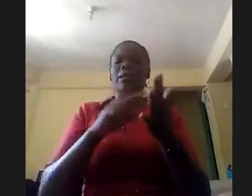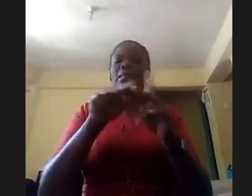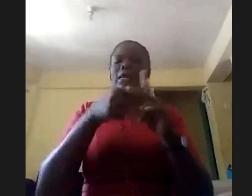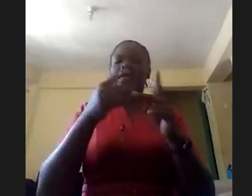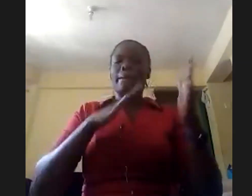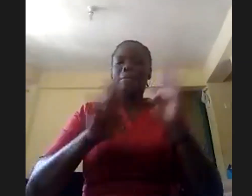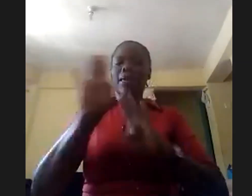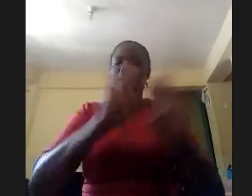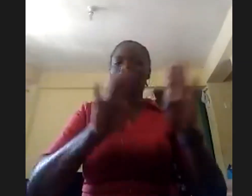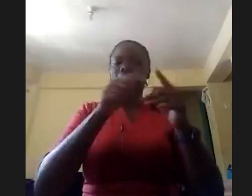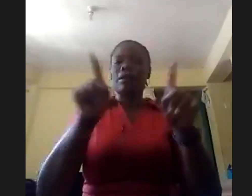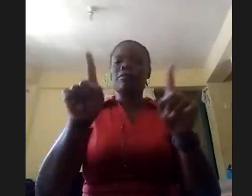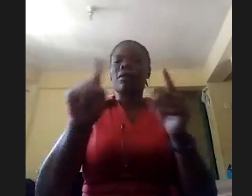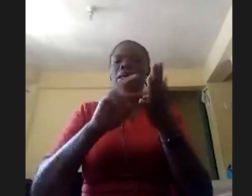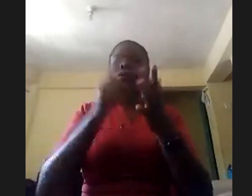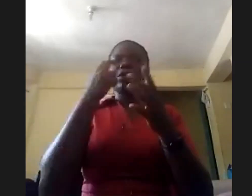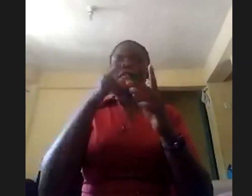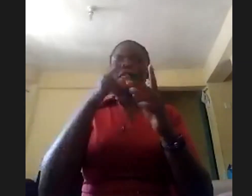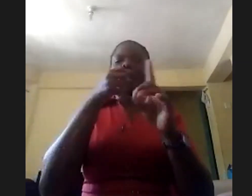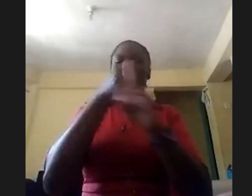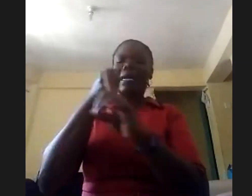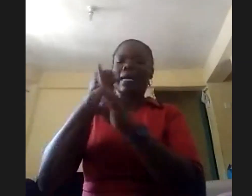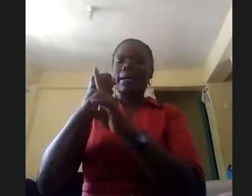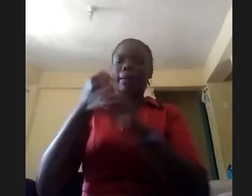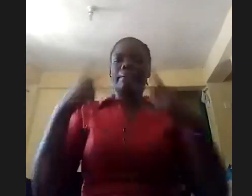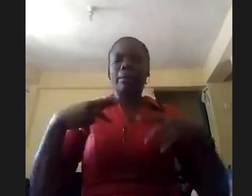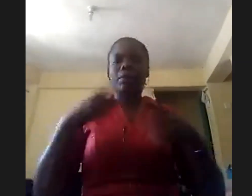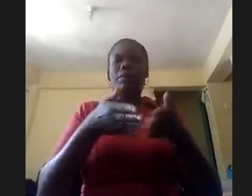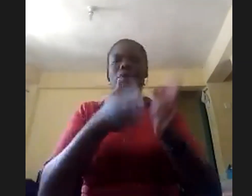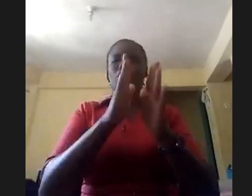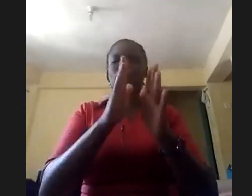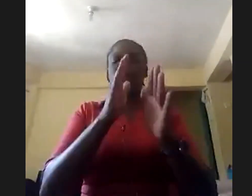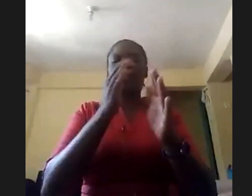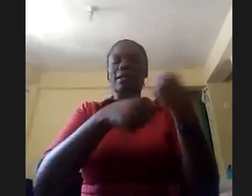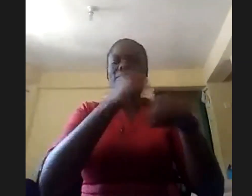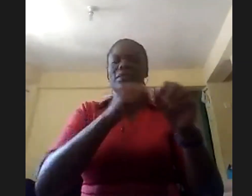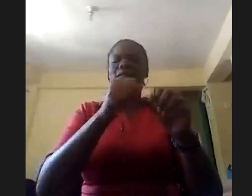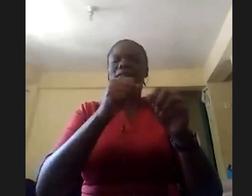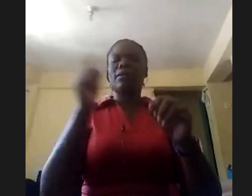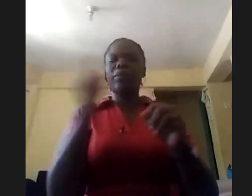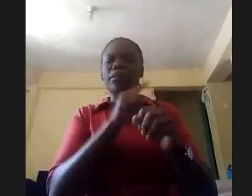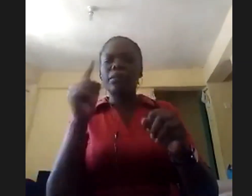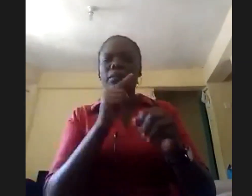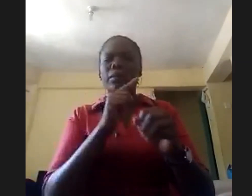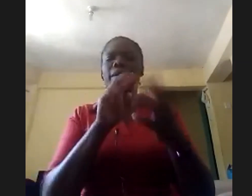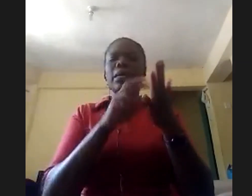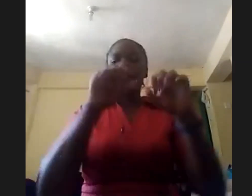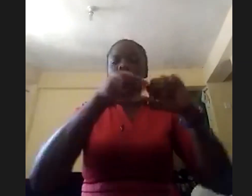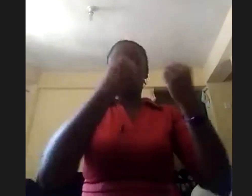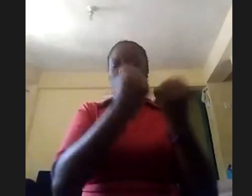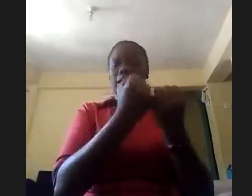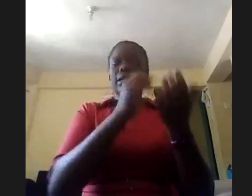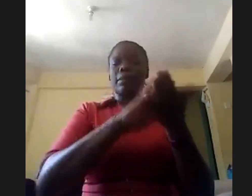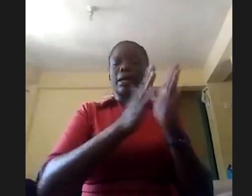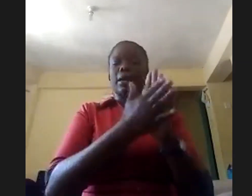see them attacking people on the roads, getting into mhm, violent activities. So socially, it becomes like a menace